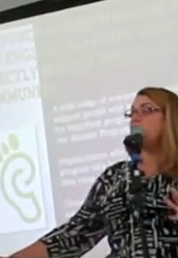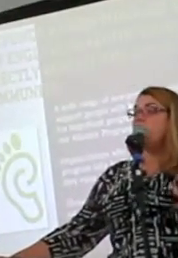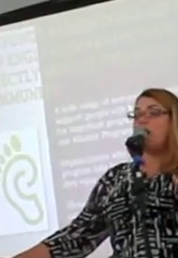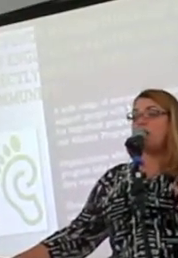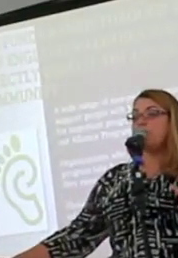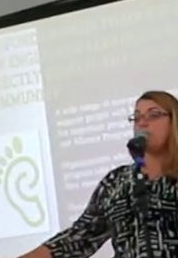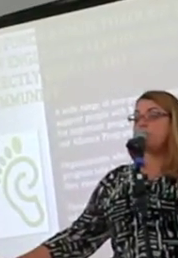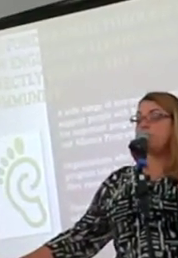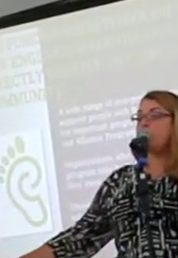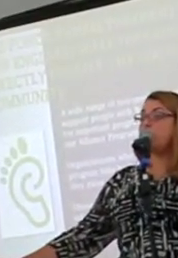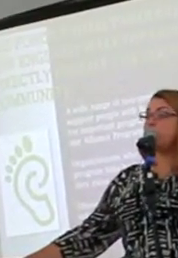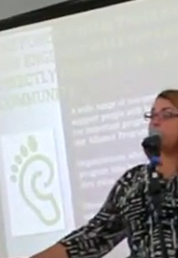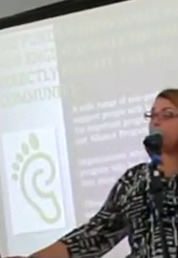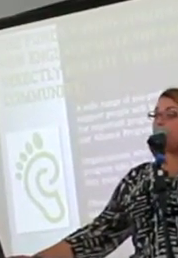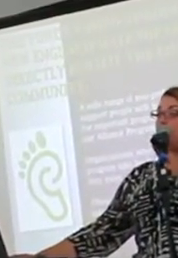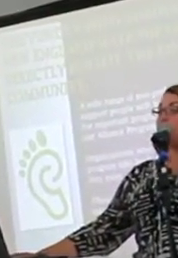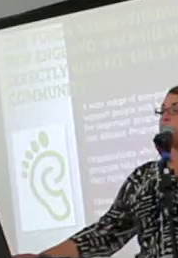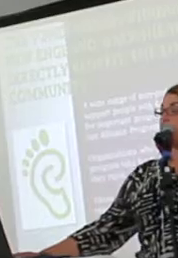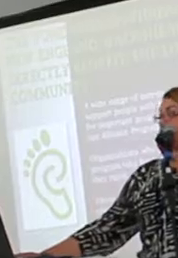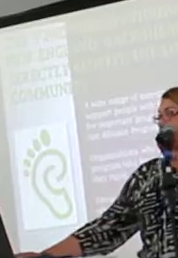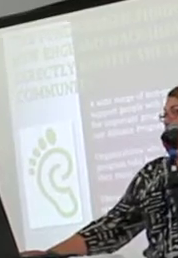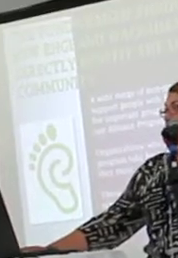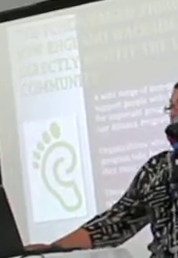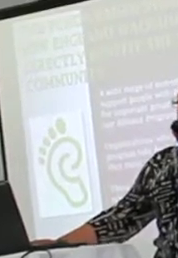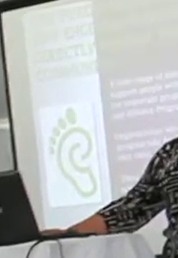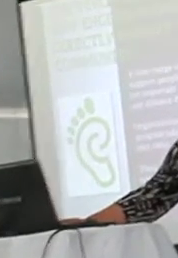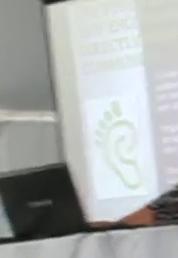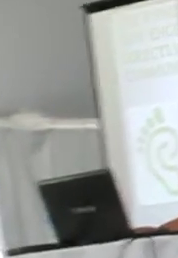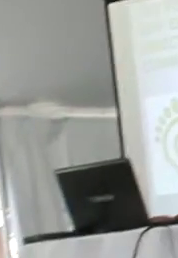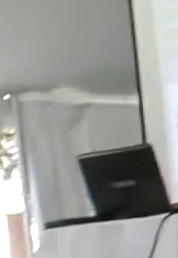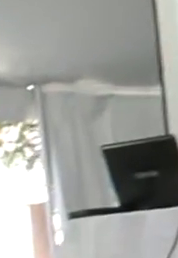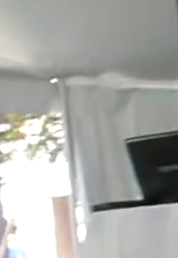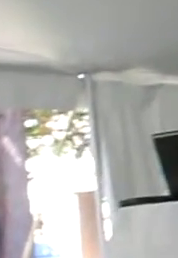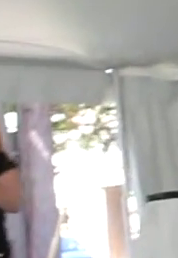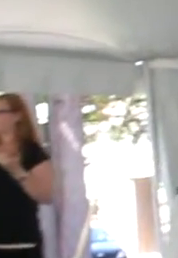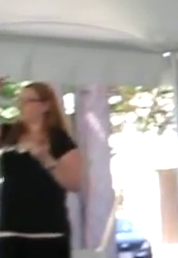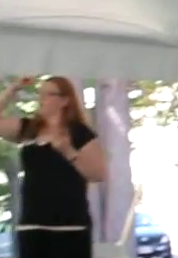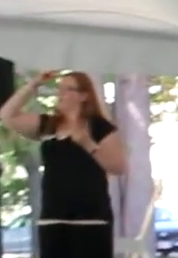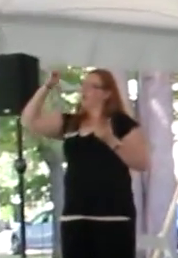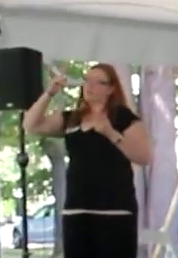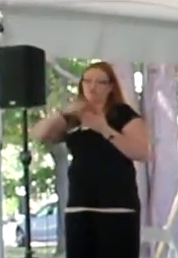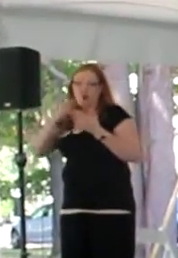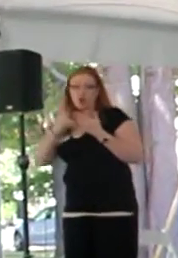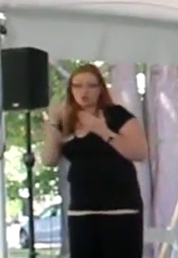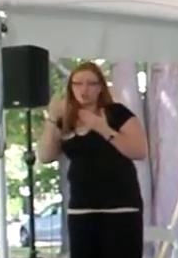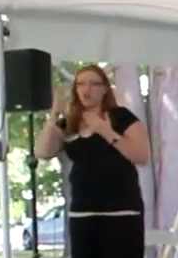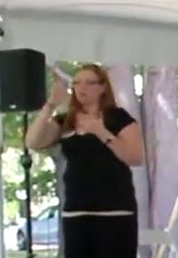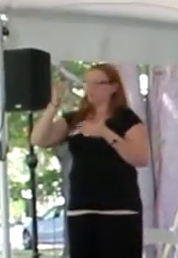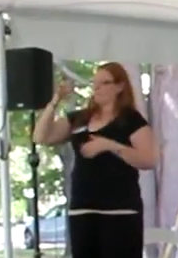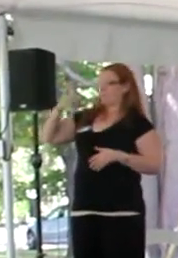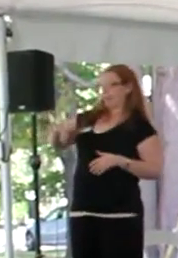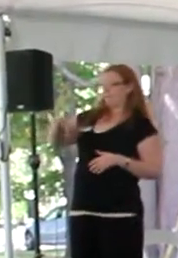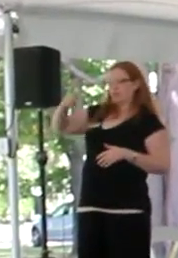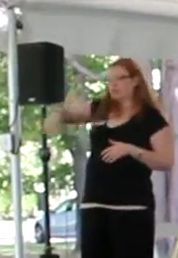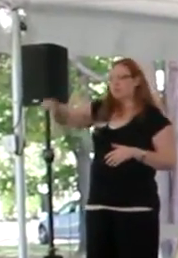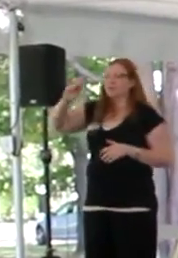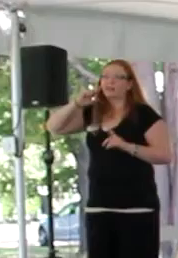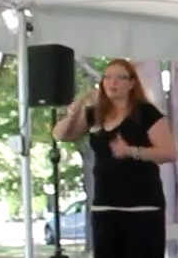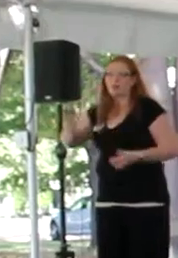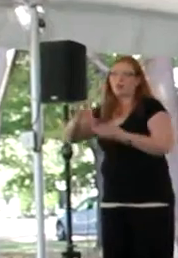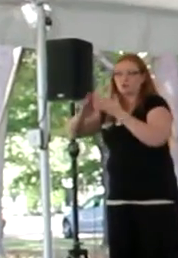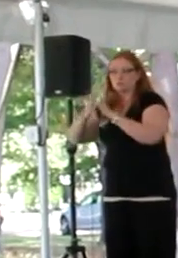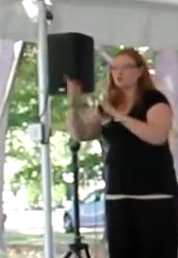theaters. So if you have a project that you know will directly benefit the hearing loss community,